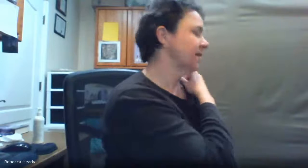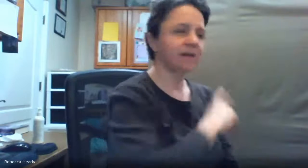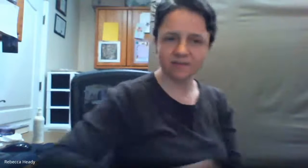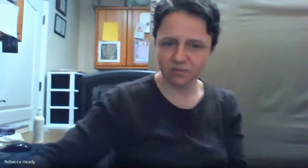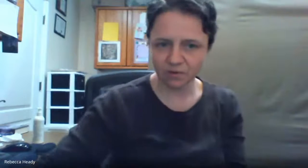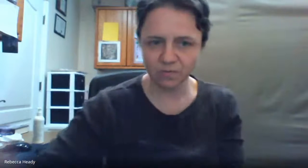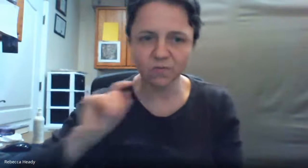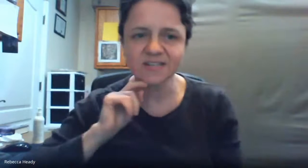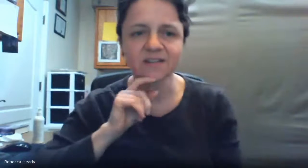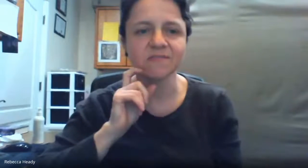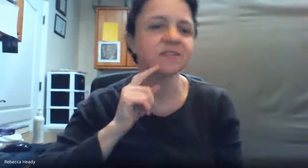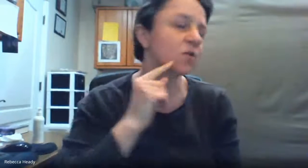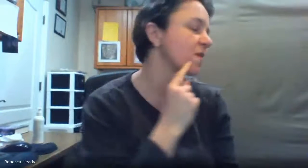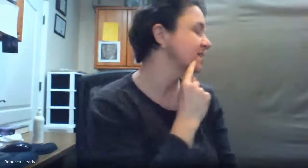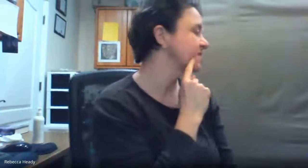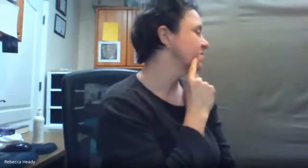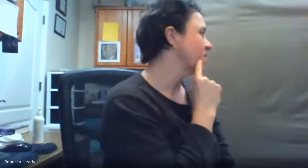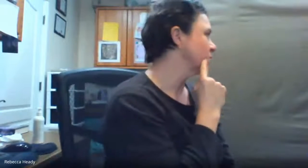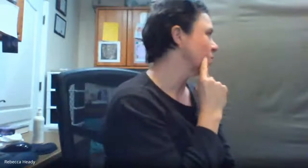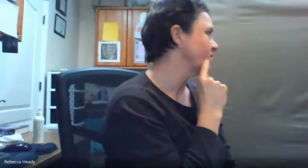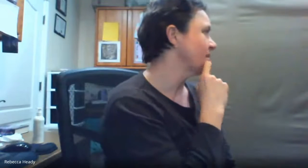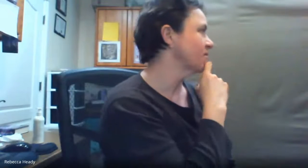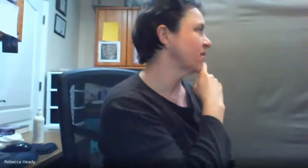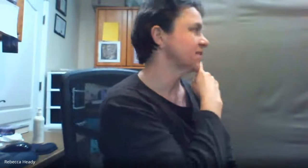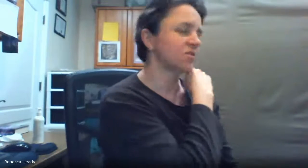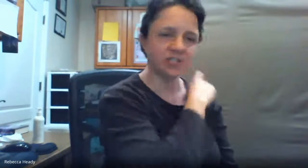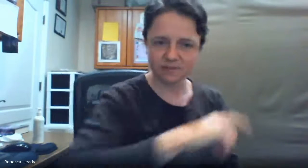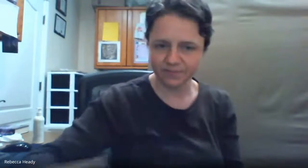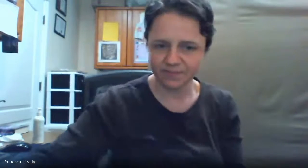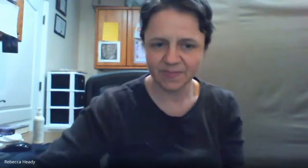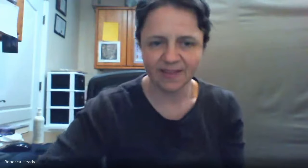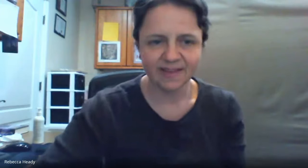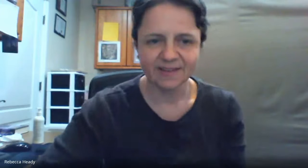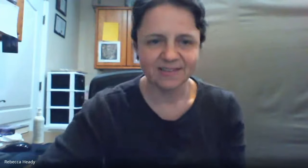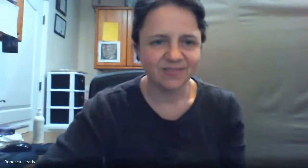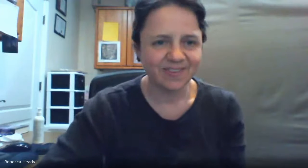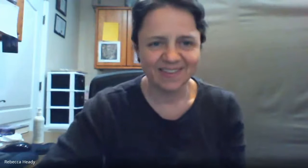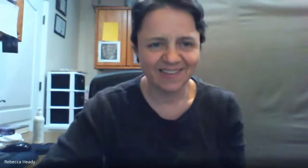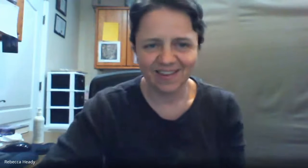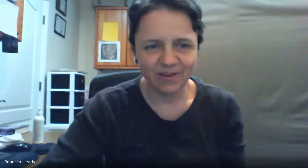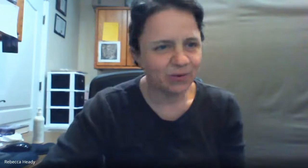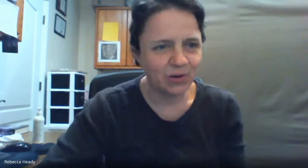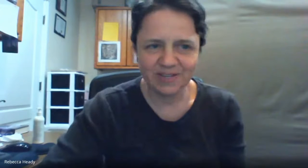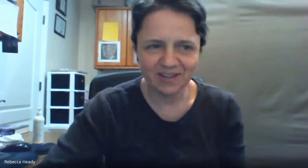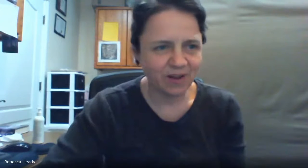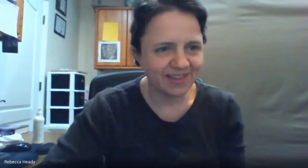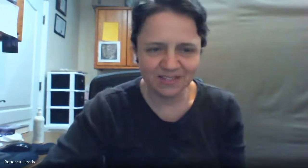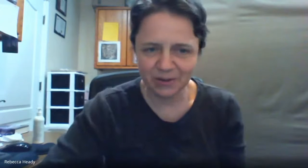Yeah, he's doing it right to left. So right corner of your mouth across your chin. I have no idea why that's cereal